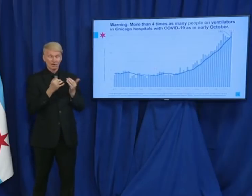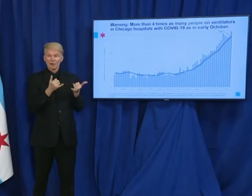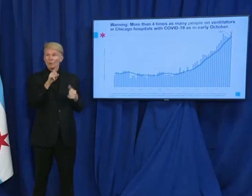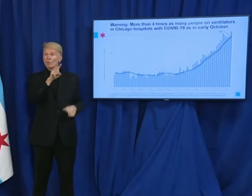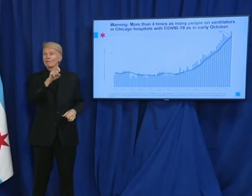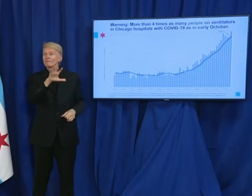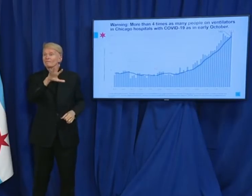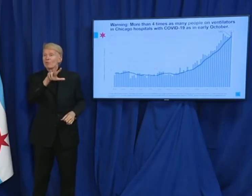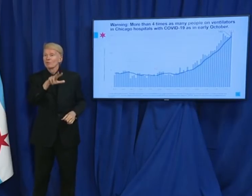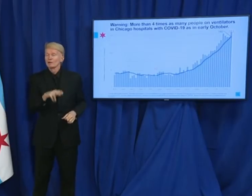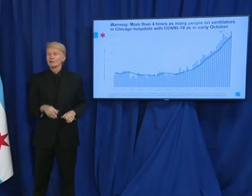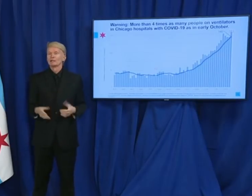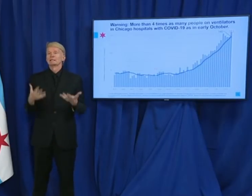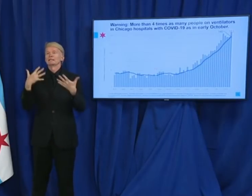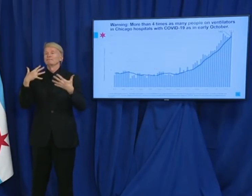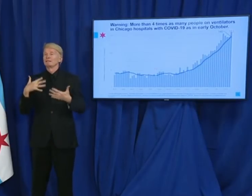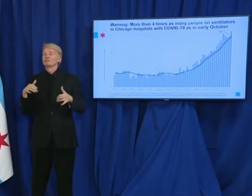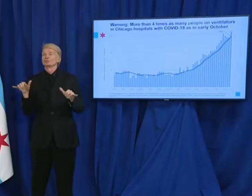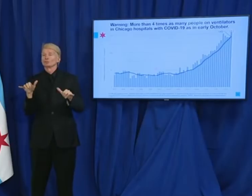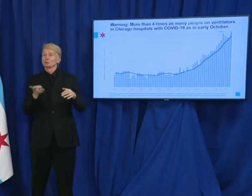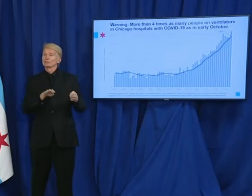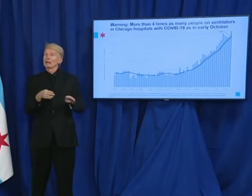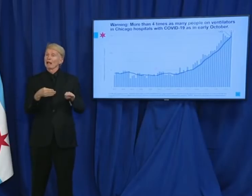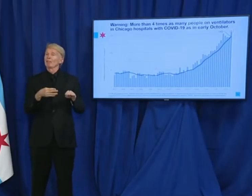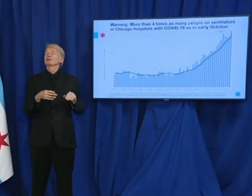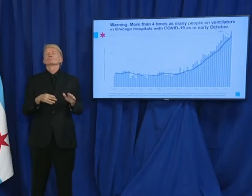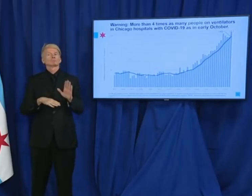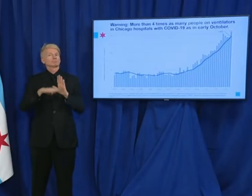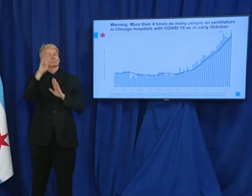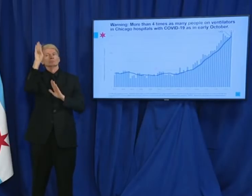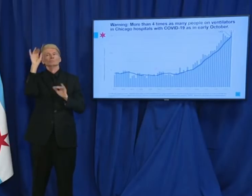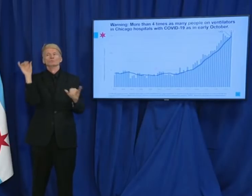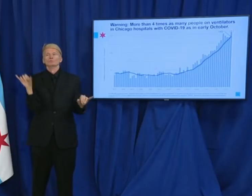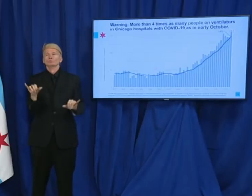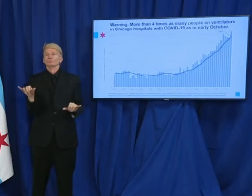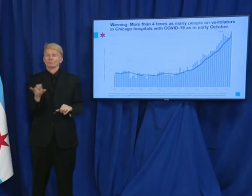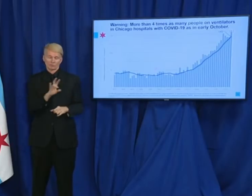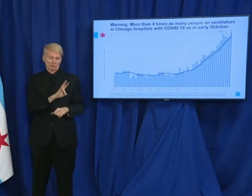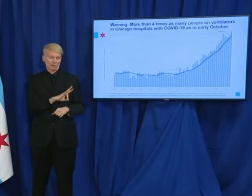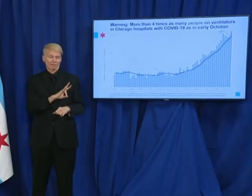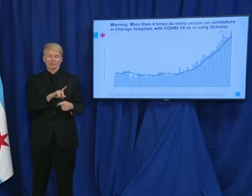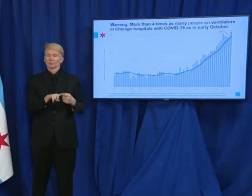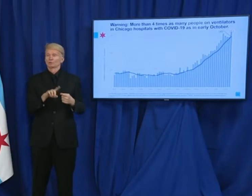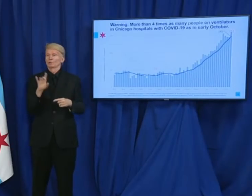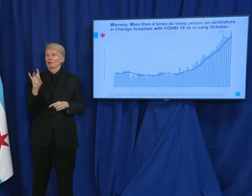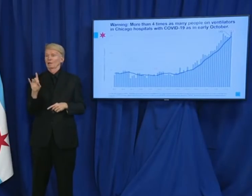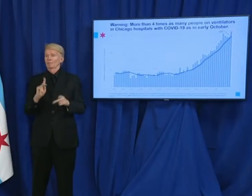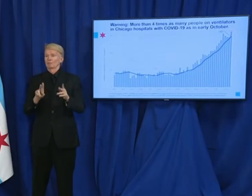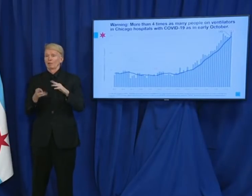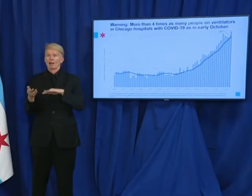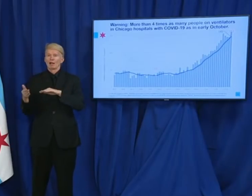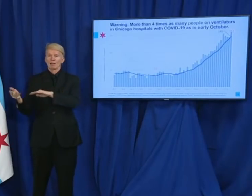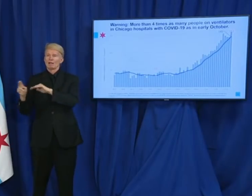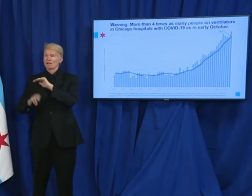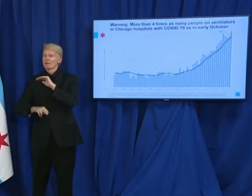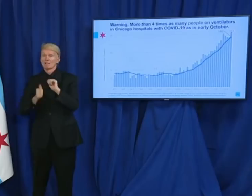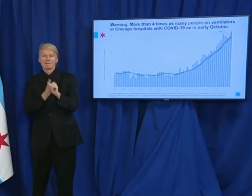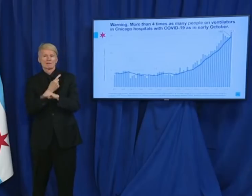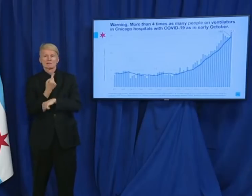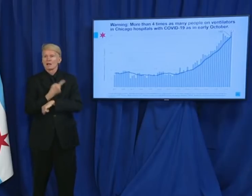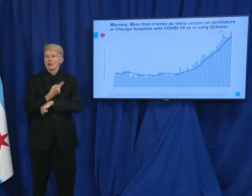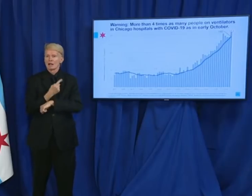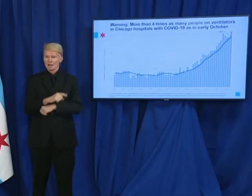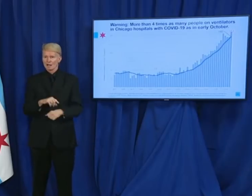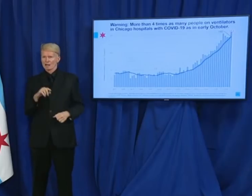And unfortunately, deaths too continue to surge. We're seeing 7 to 8 deaths per day. We had 56